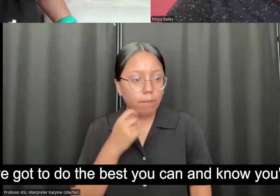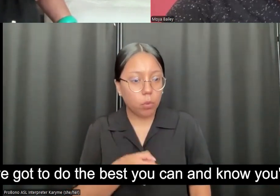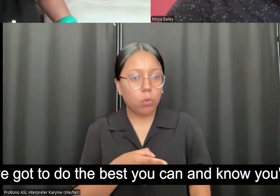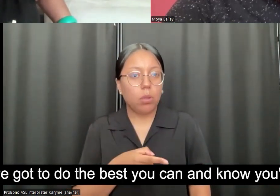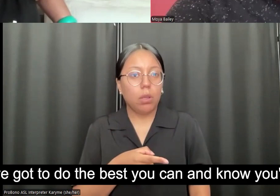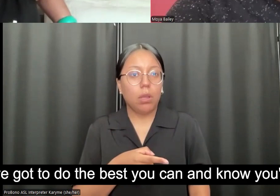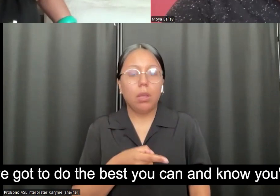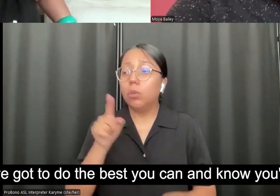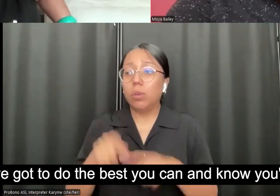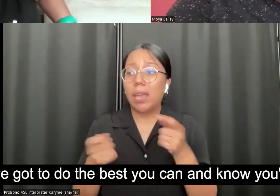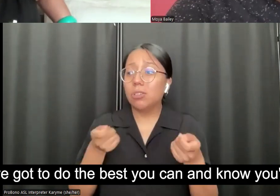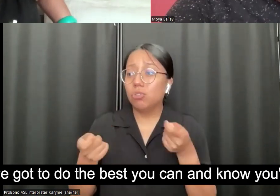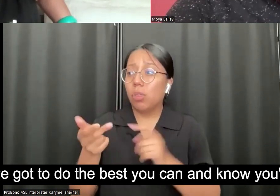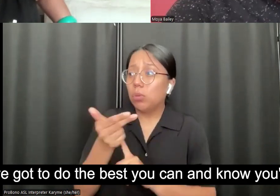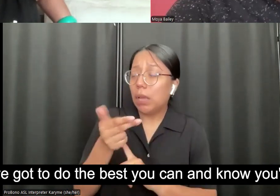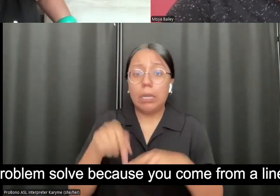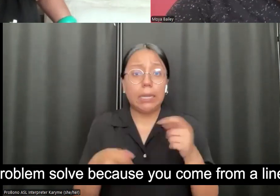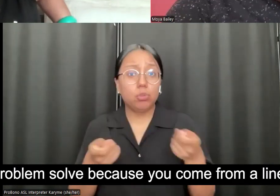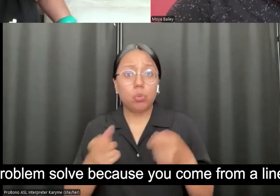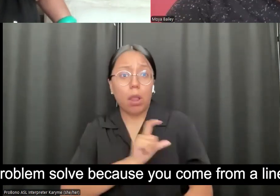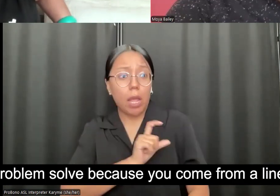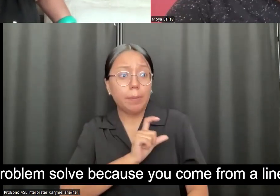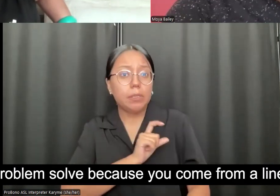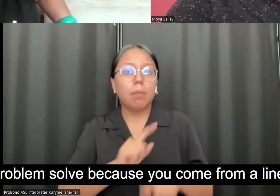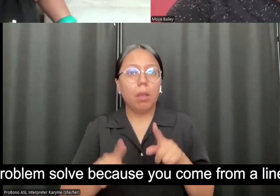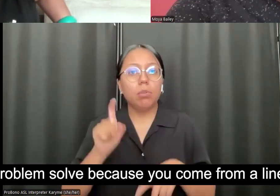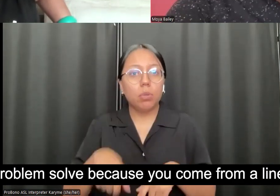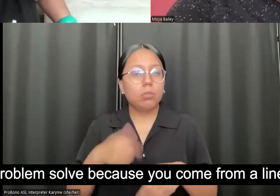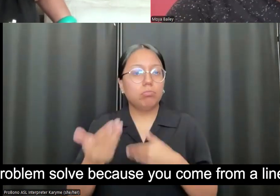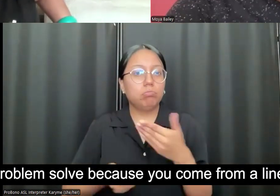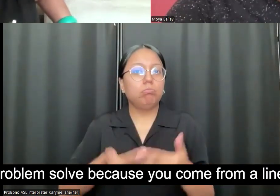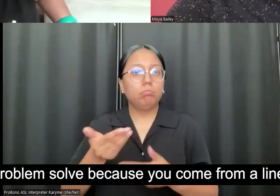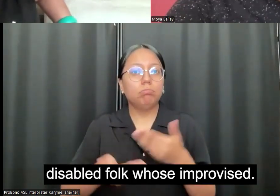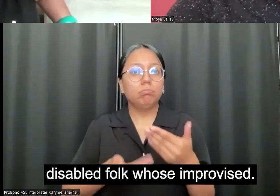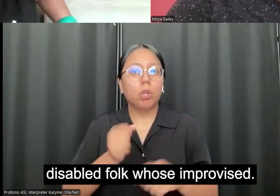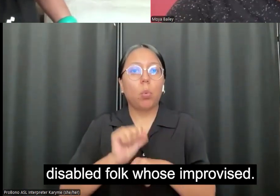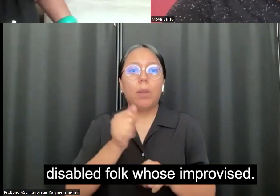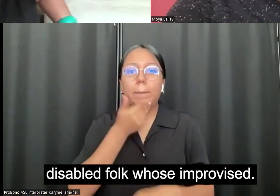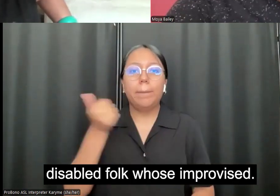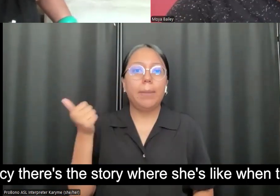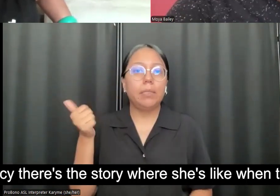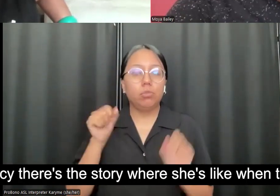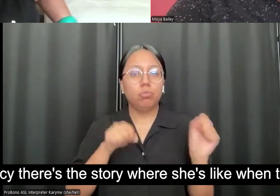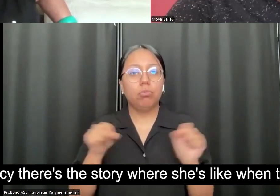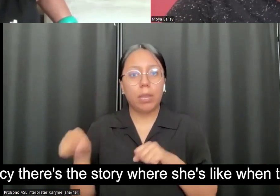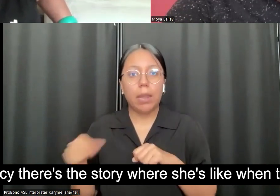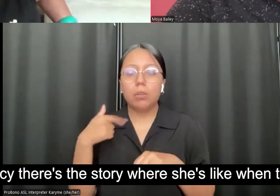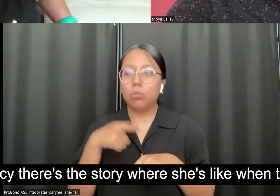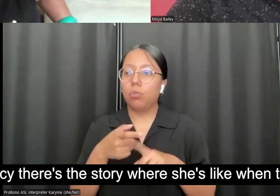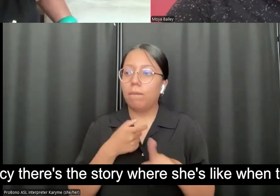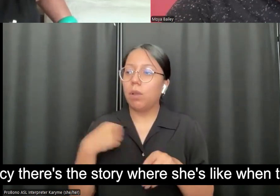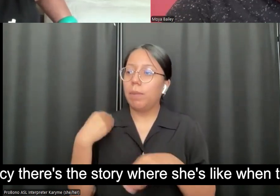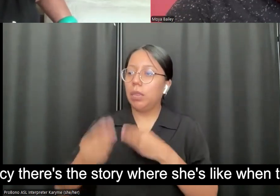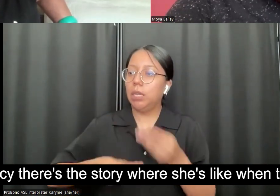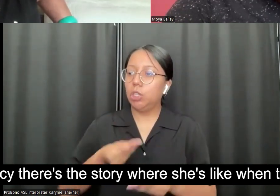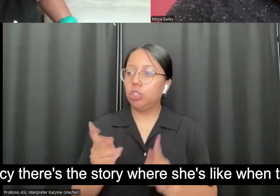just do the best you can and know that you're gonna problem solve because you come from a lineage of disabled folks who improvised. Like Stacy, there's that story